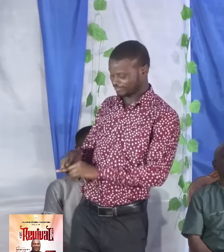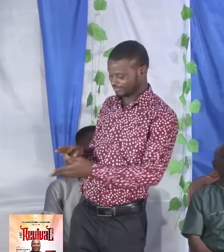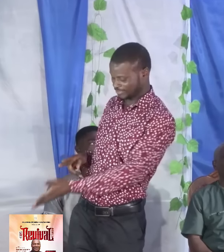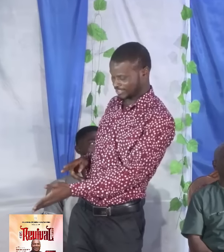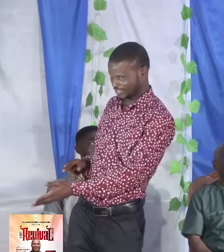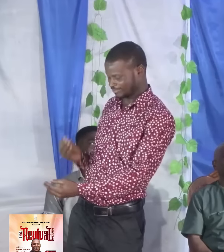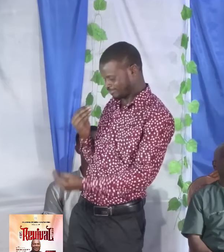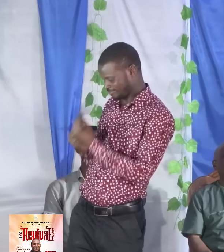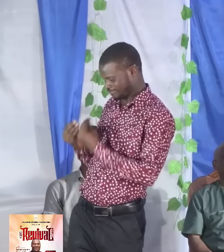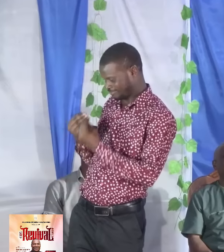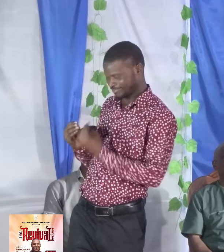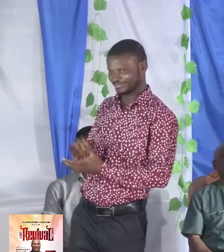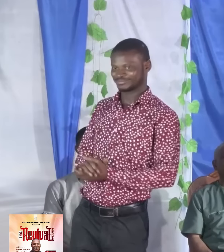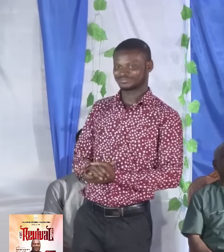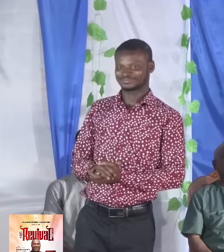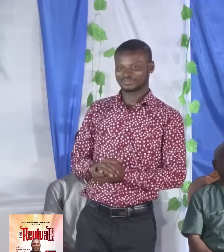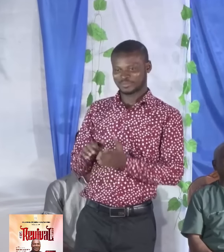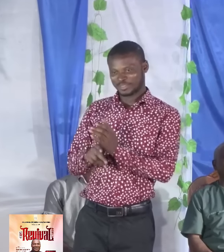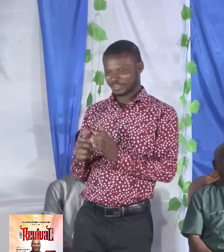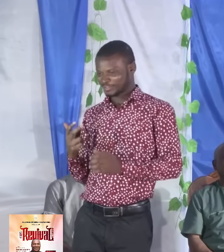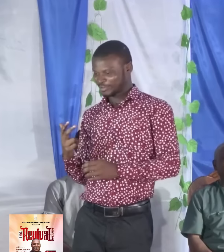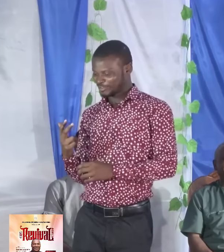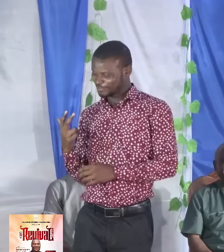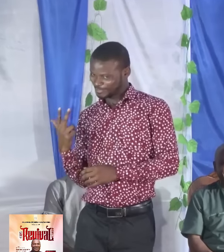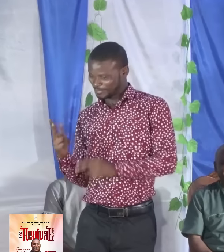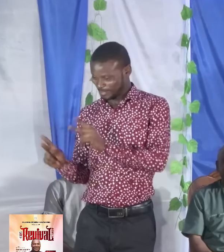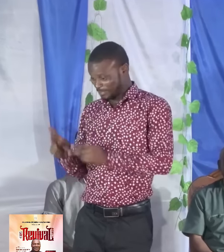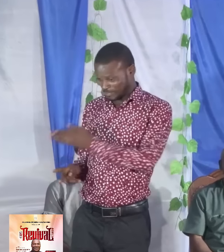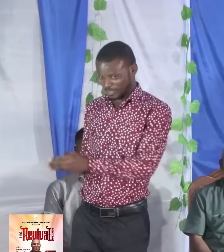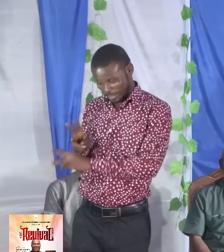dem just work as one